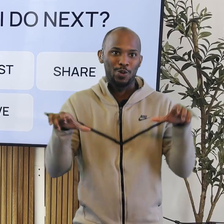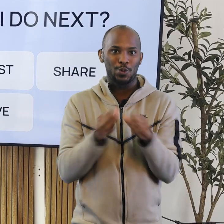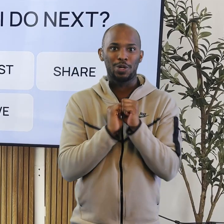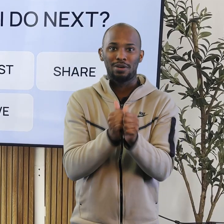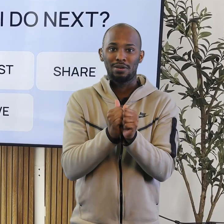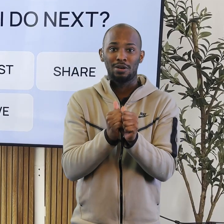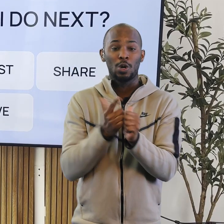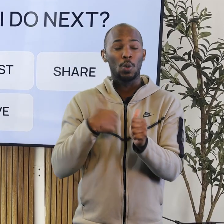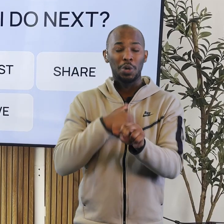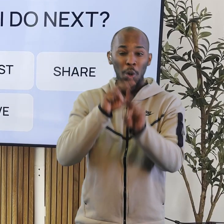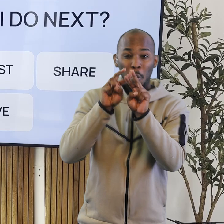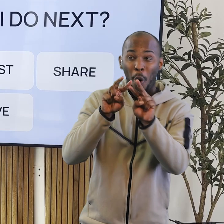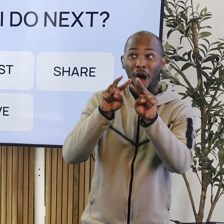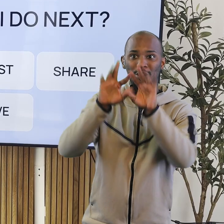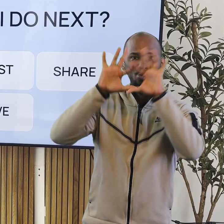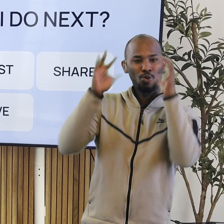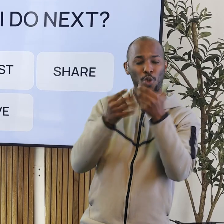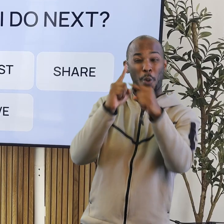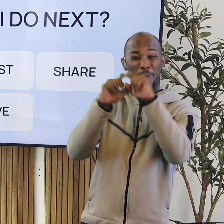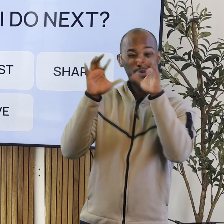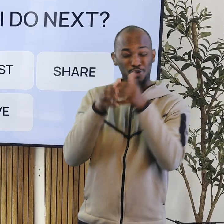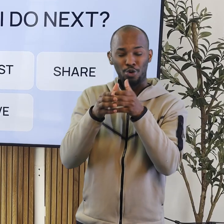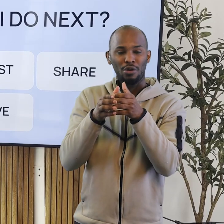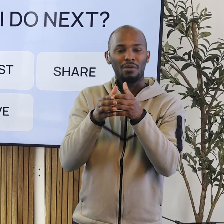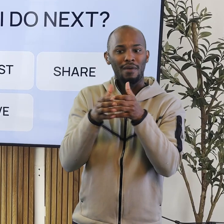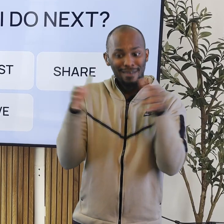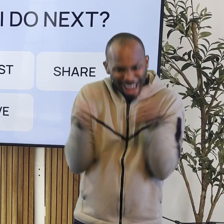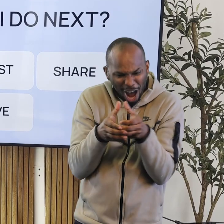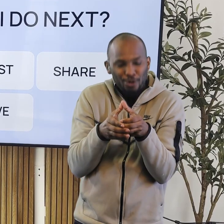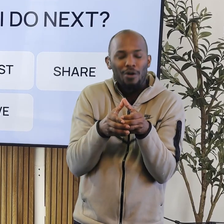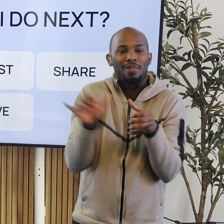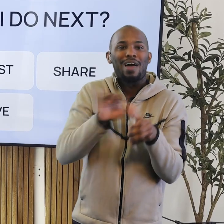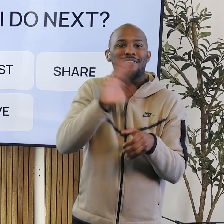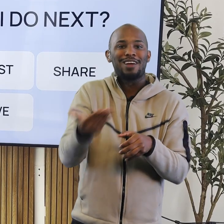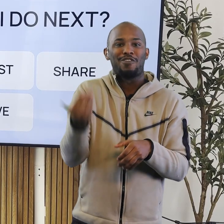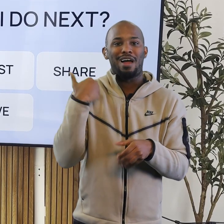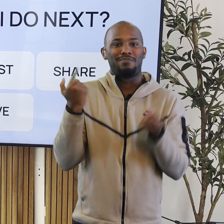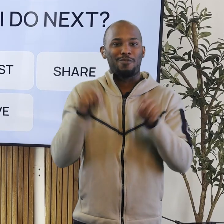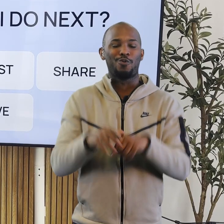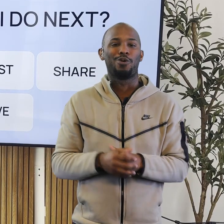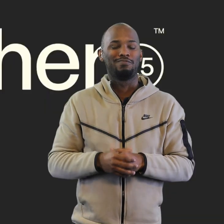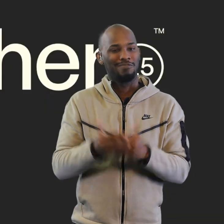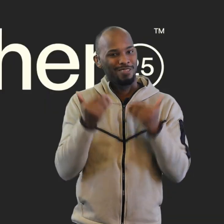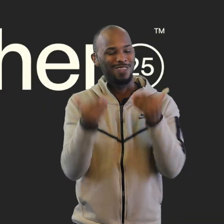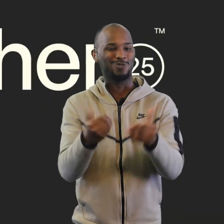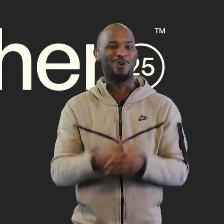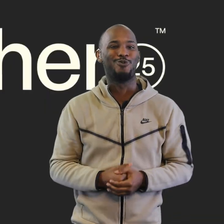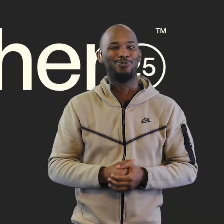together. We're going to watch the global church gather like it never has before. Let's go.